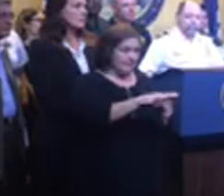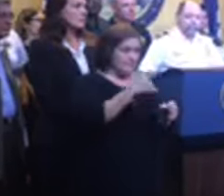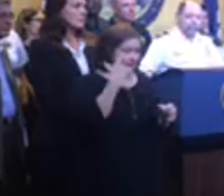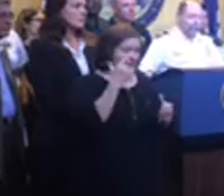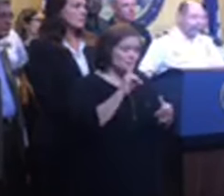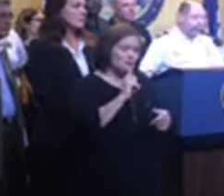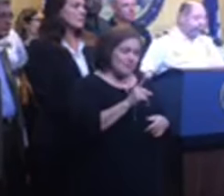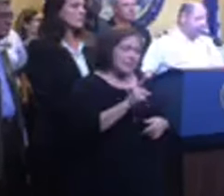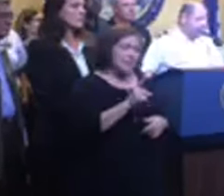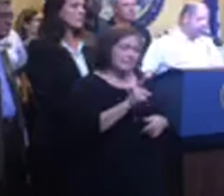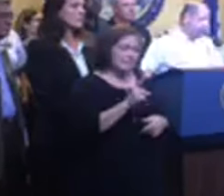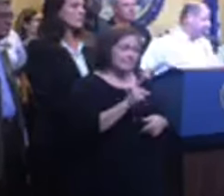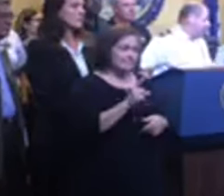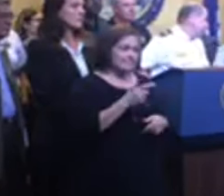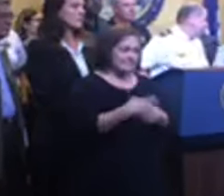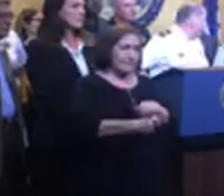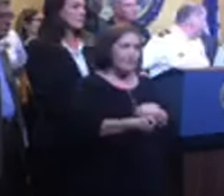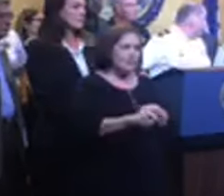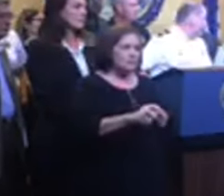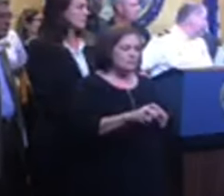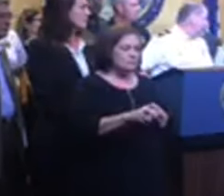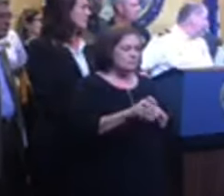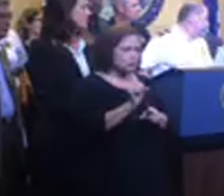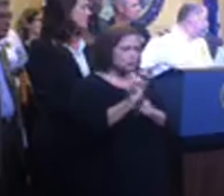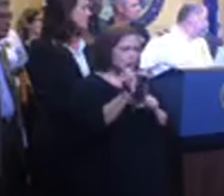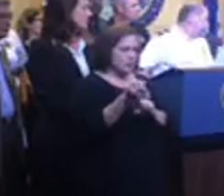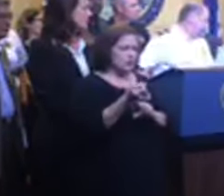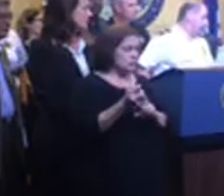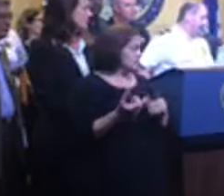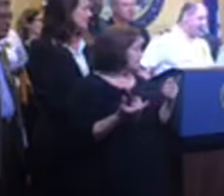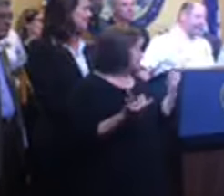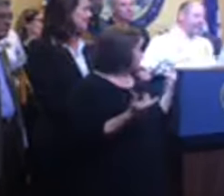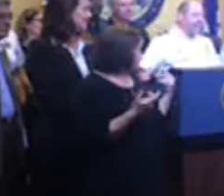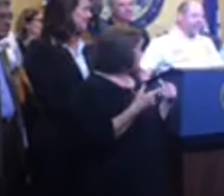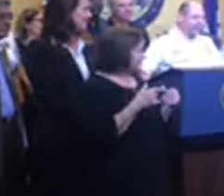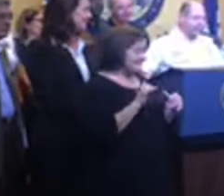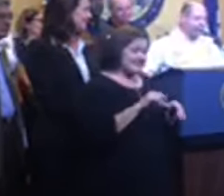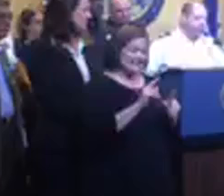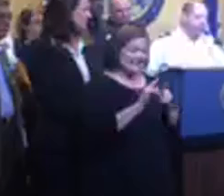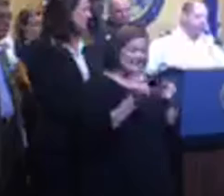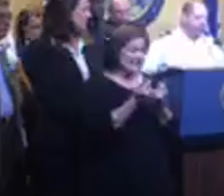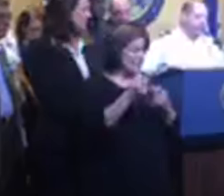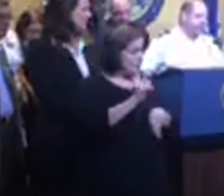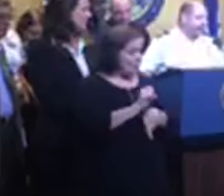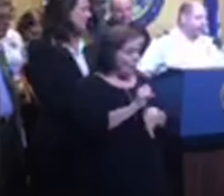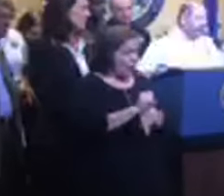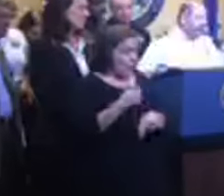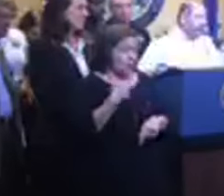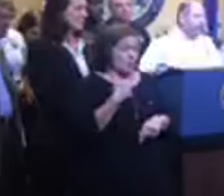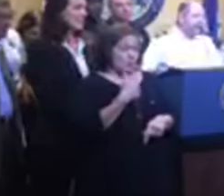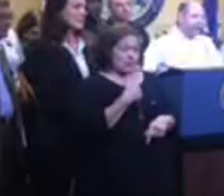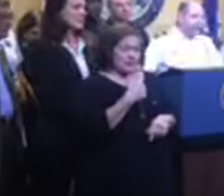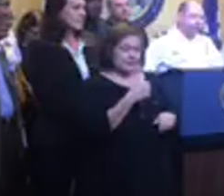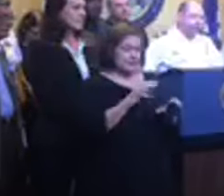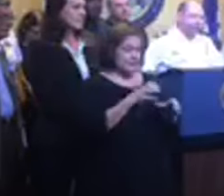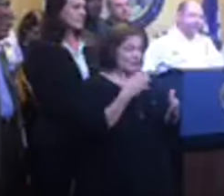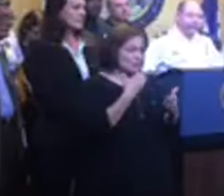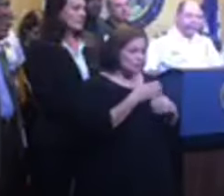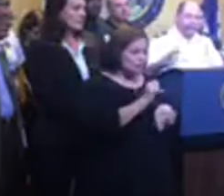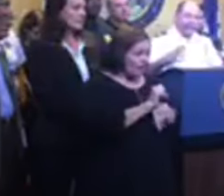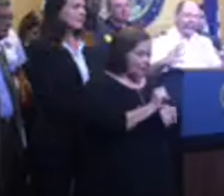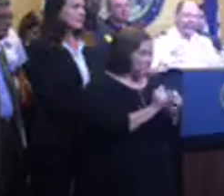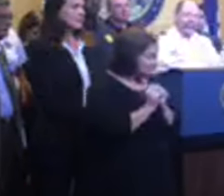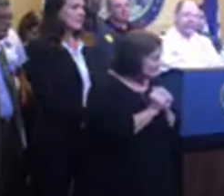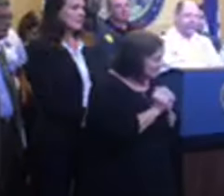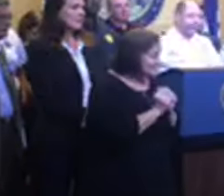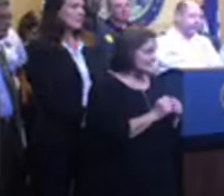situation. And you can say I'm wonderful, but it's really it's a team. It's been a team, Yeah. and I want to thank all the first responders and